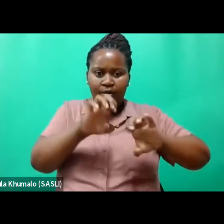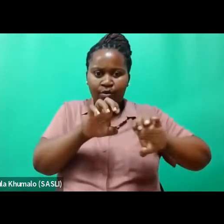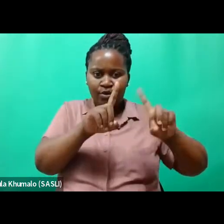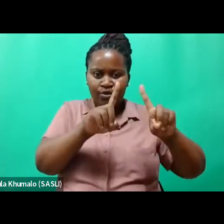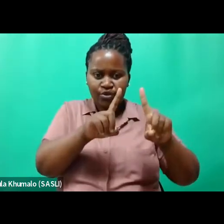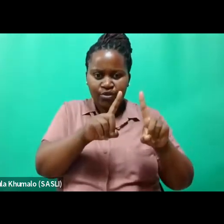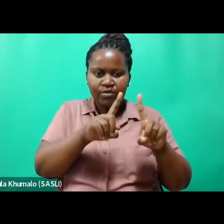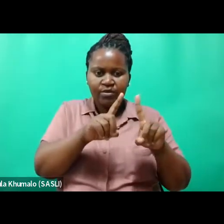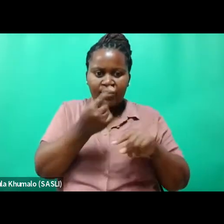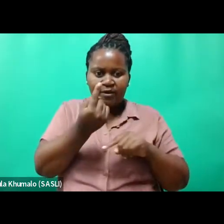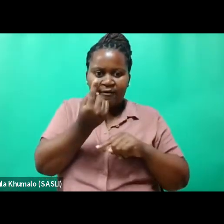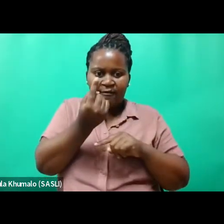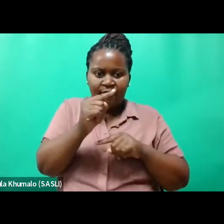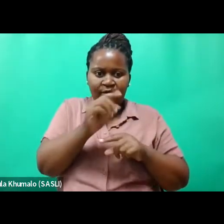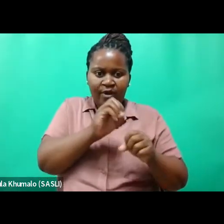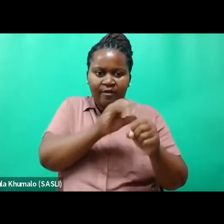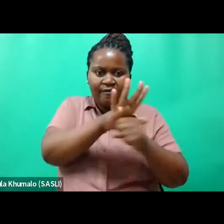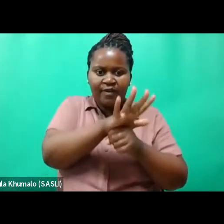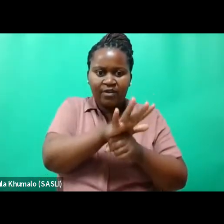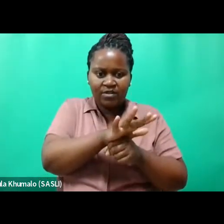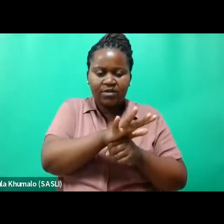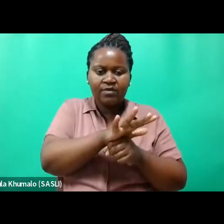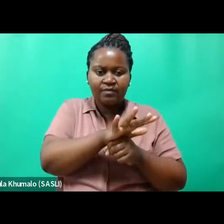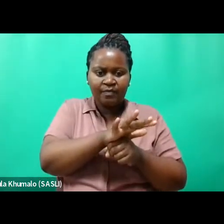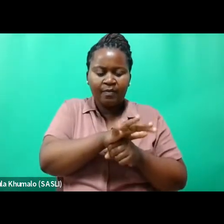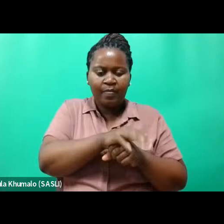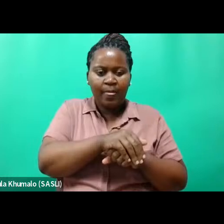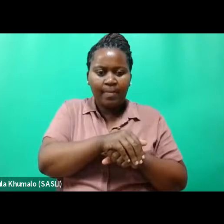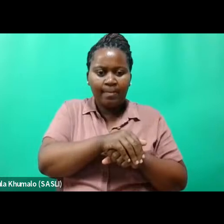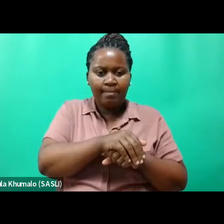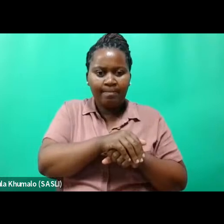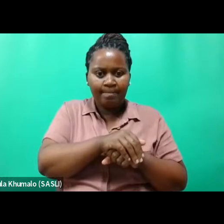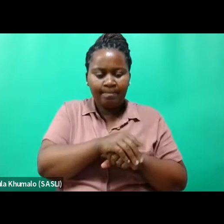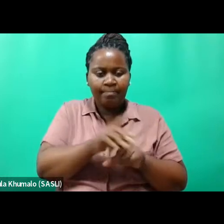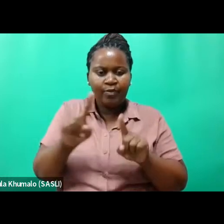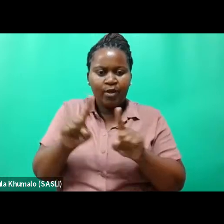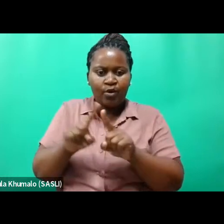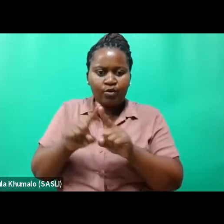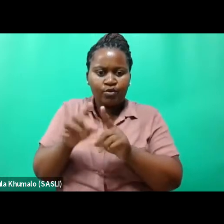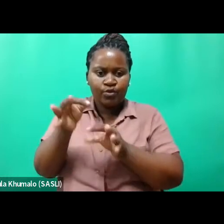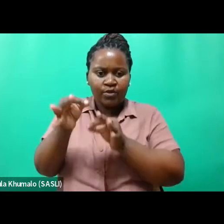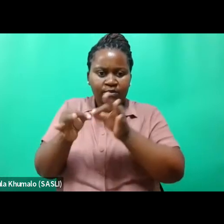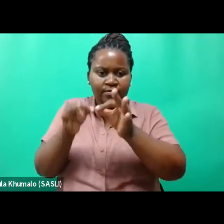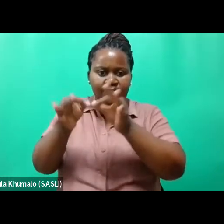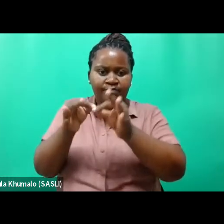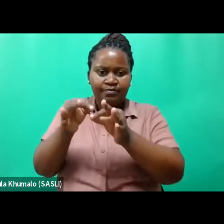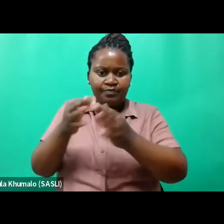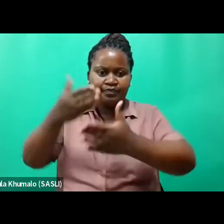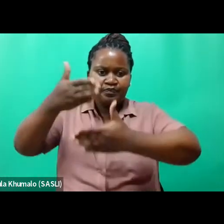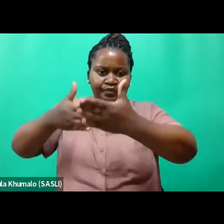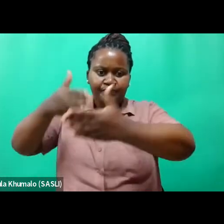the effect of the pandemic. It also highlighted several barriers